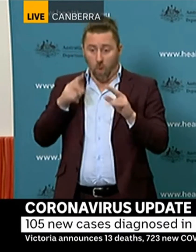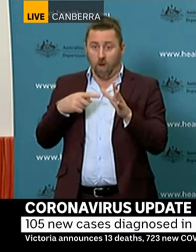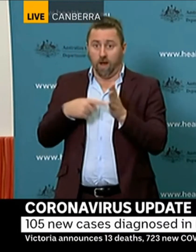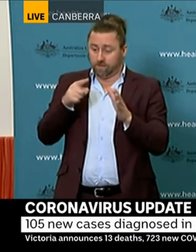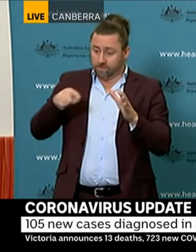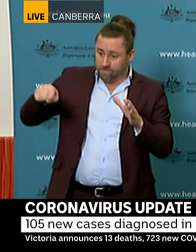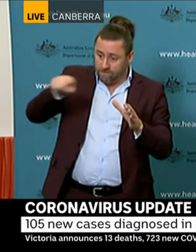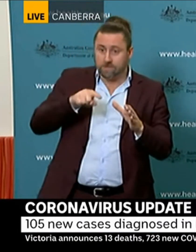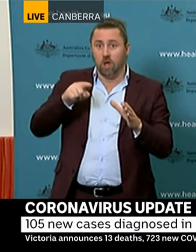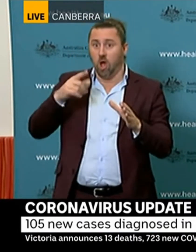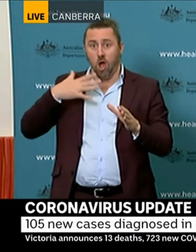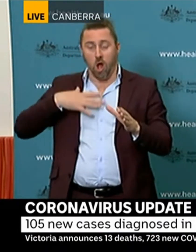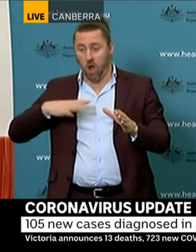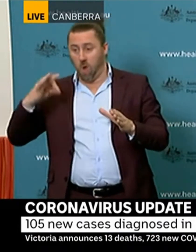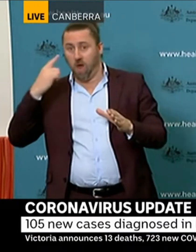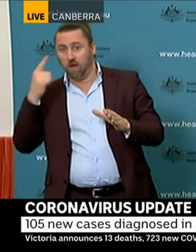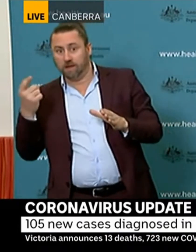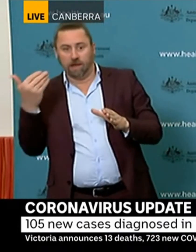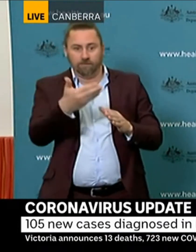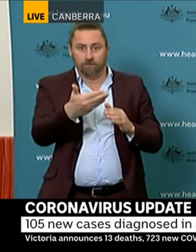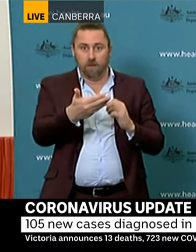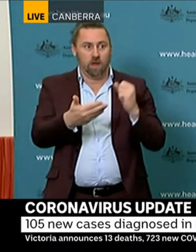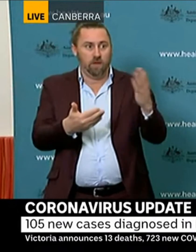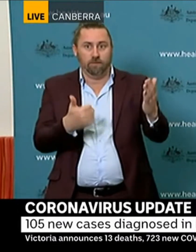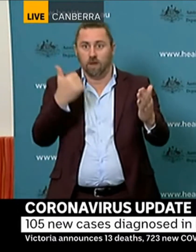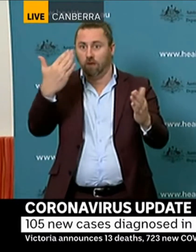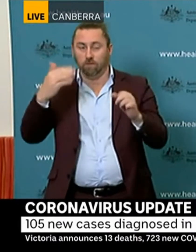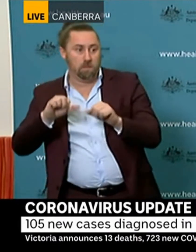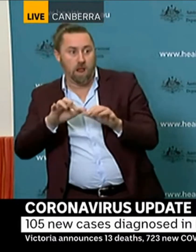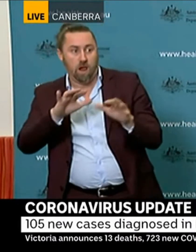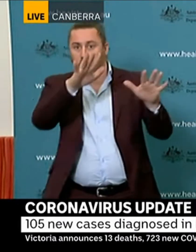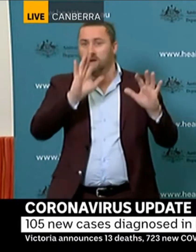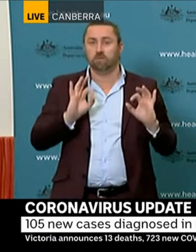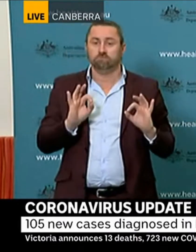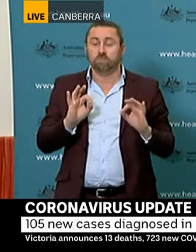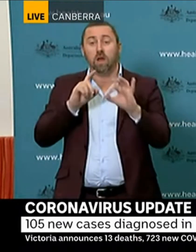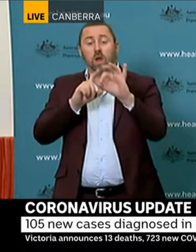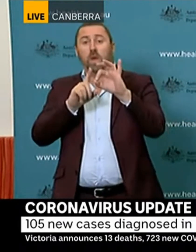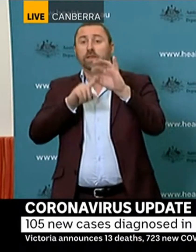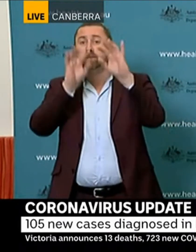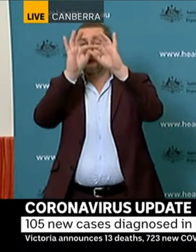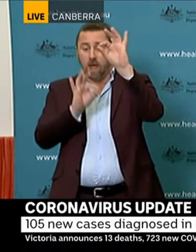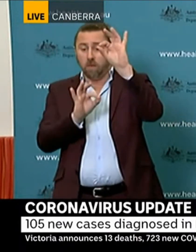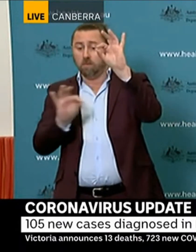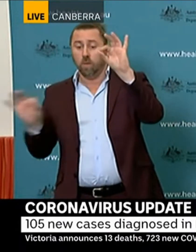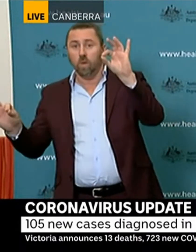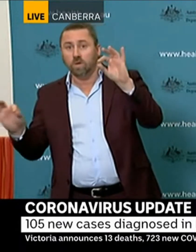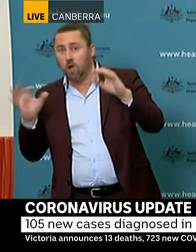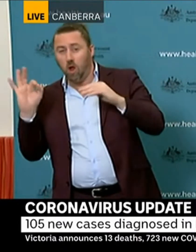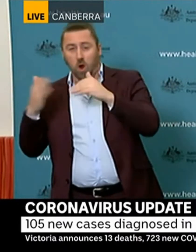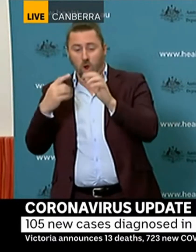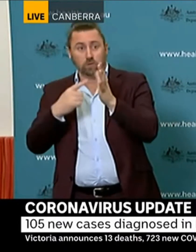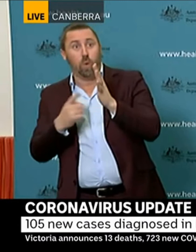sure that remains the case. The Queensland border is open to many other people.